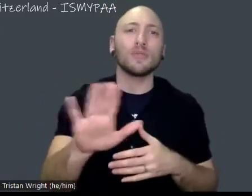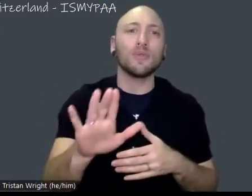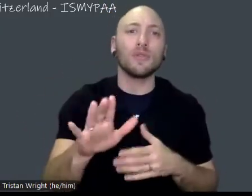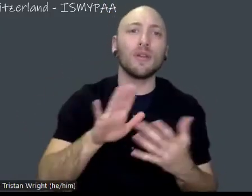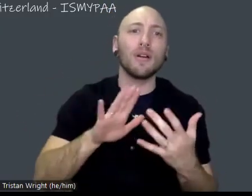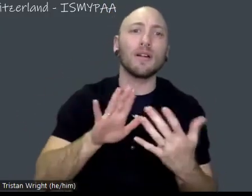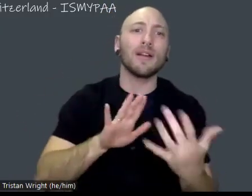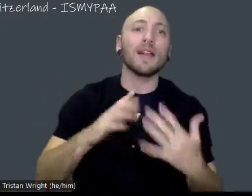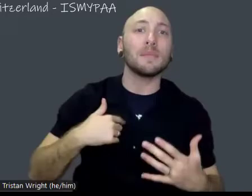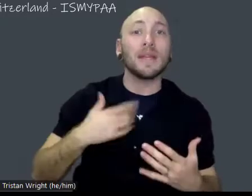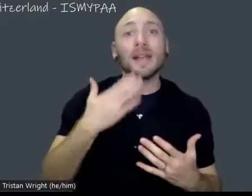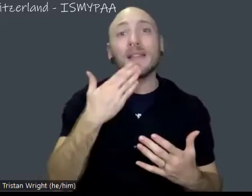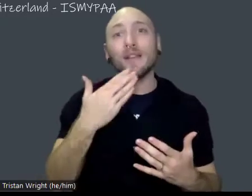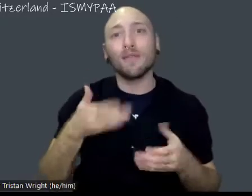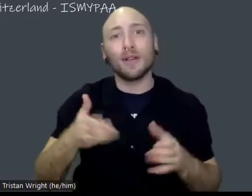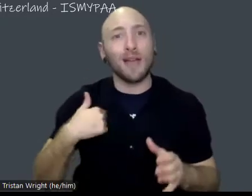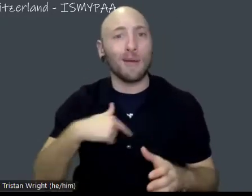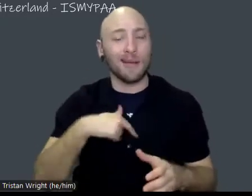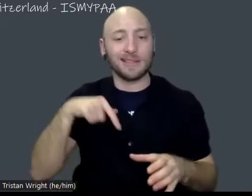committee for the month of February.